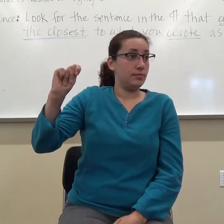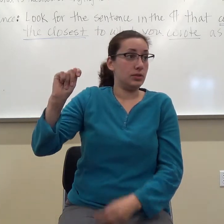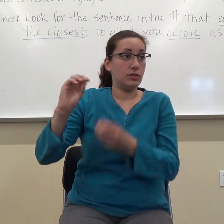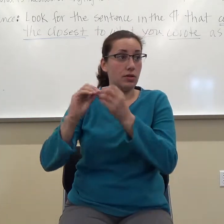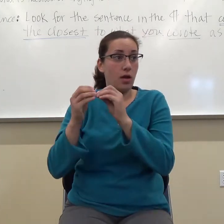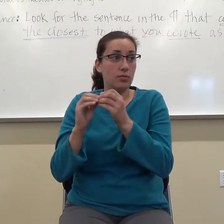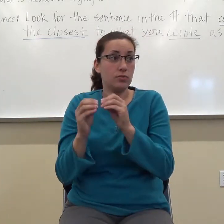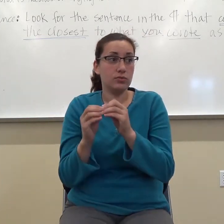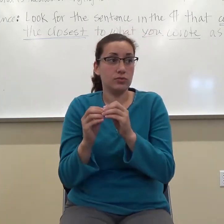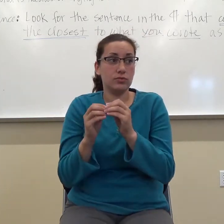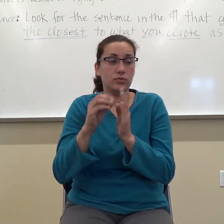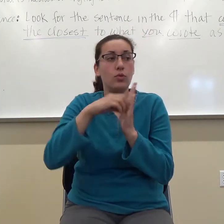you're writing down here.